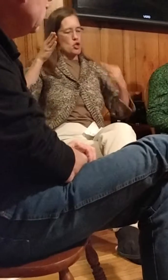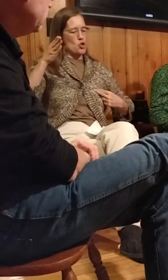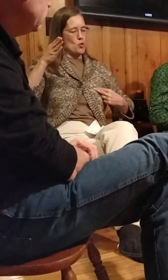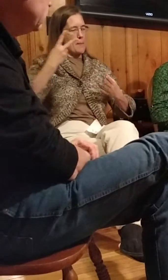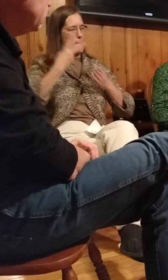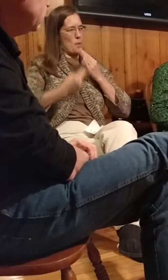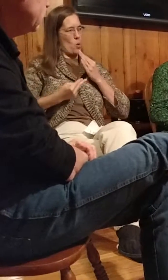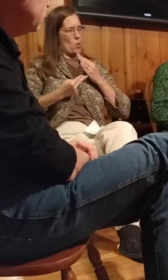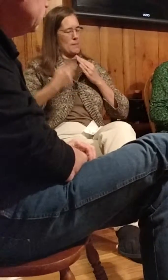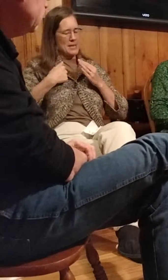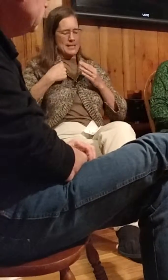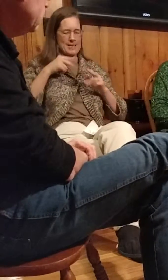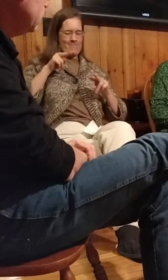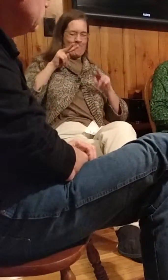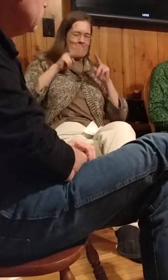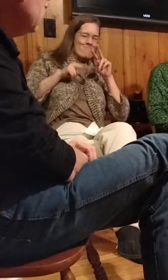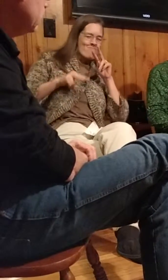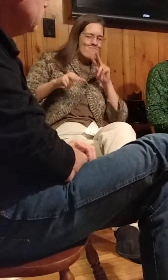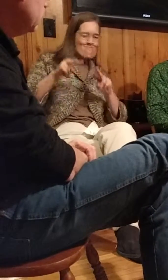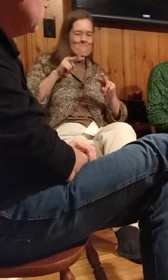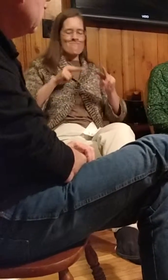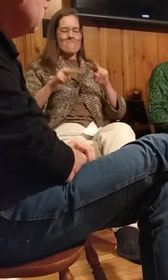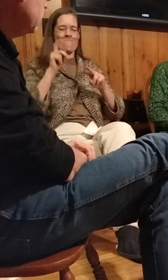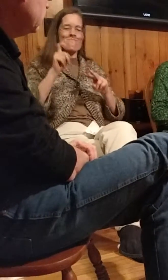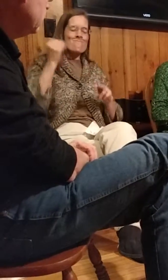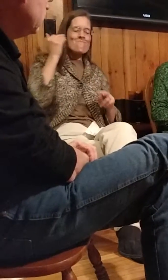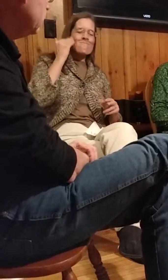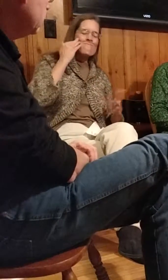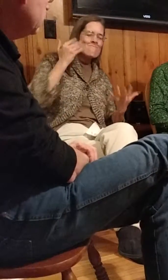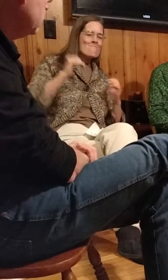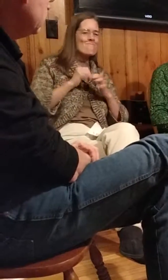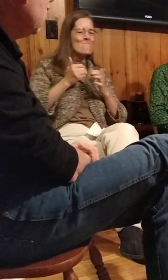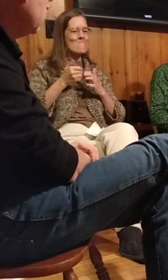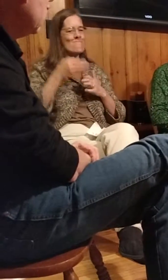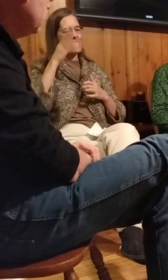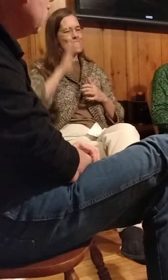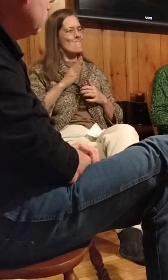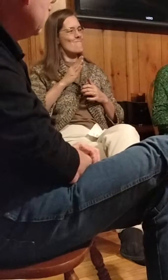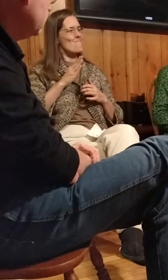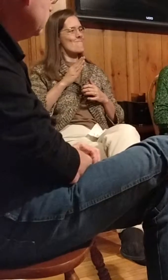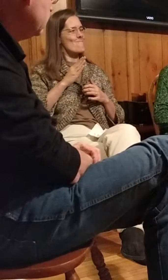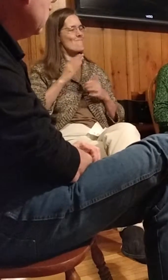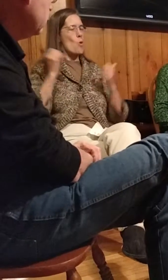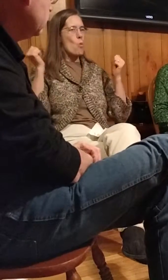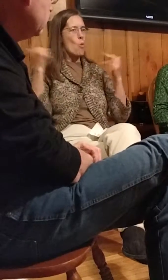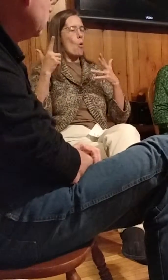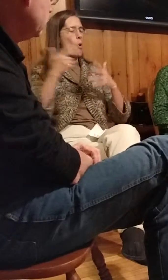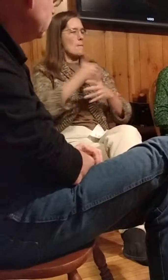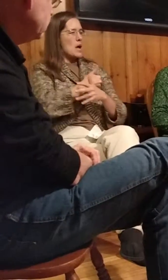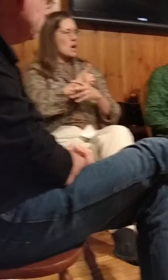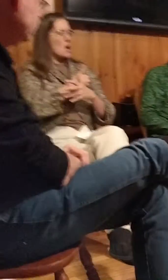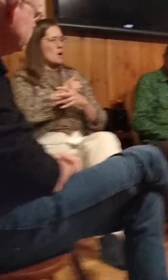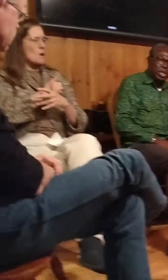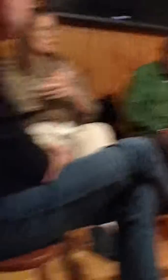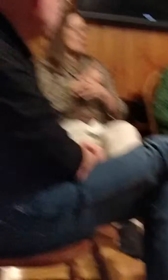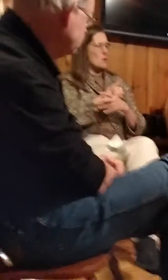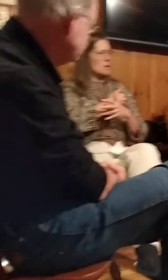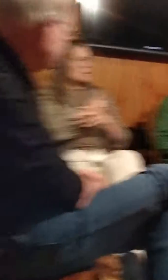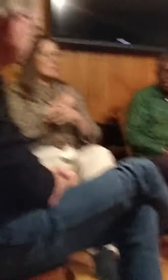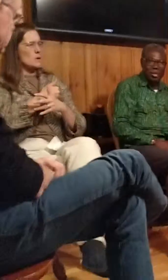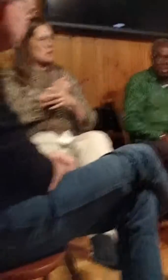and be assured that the Almighty God is who he said, or who